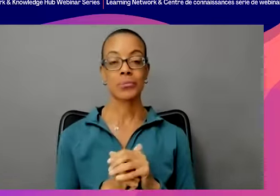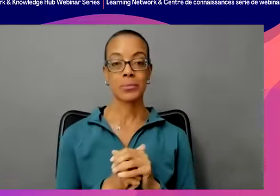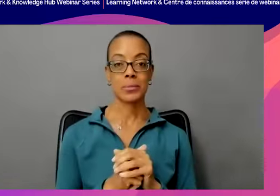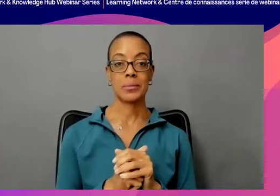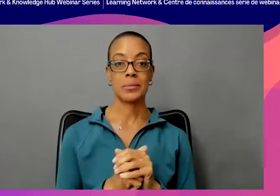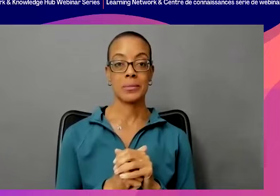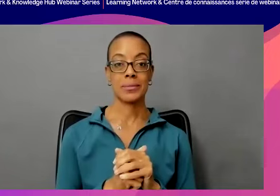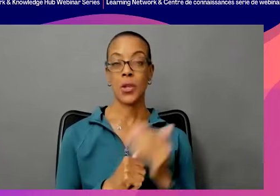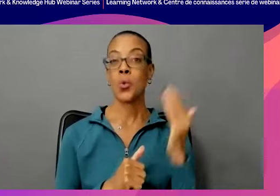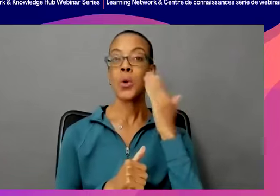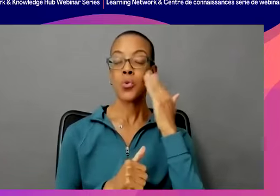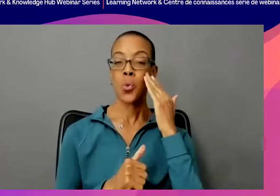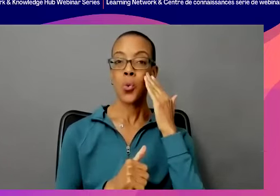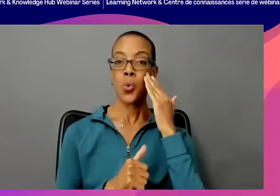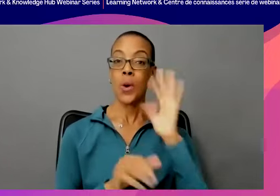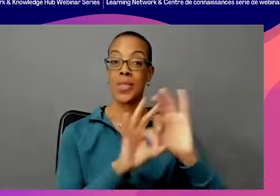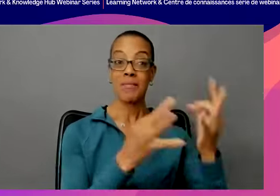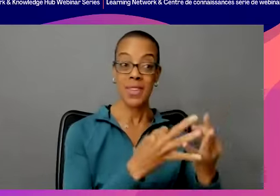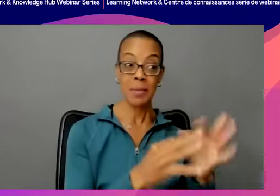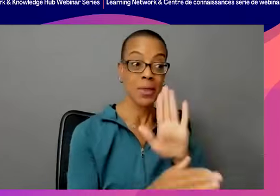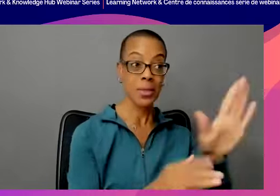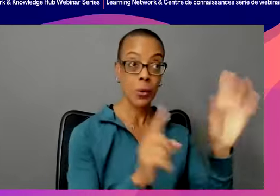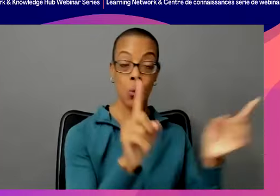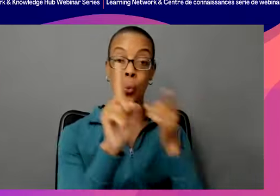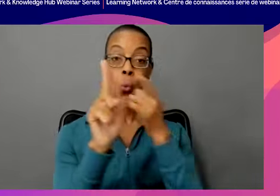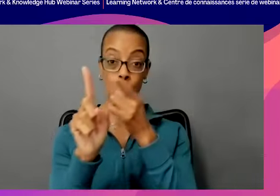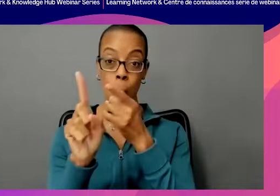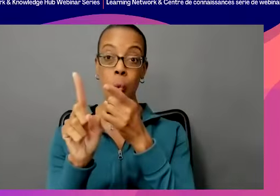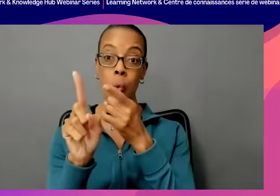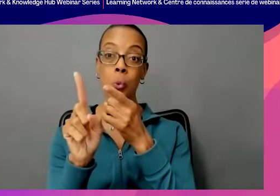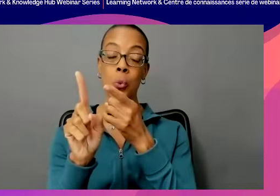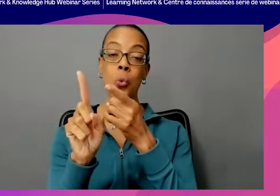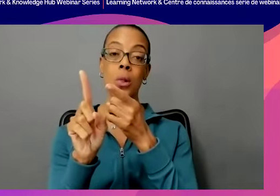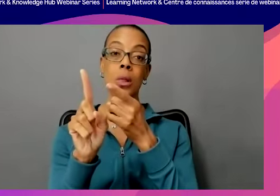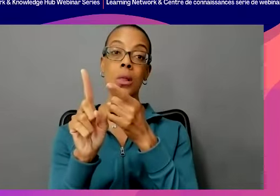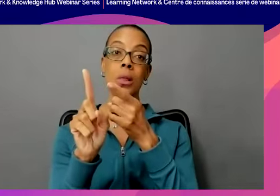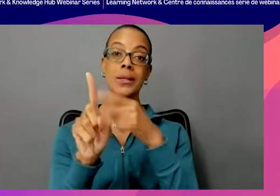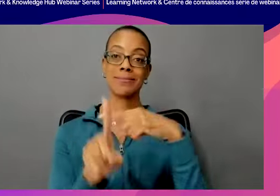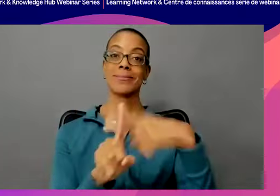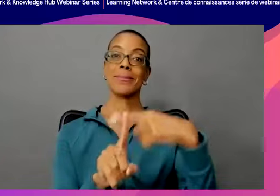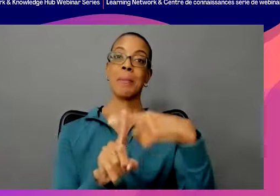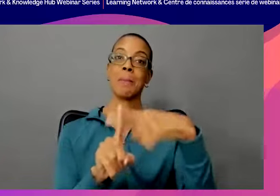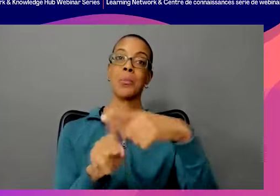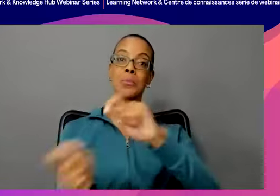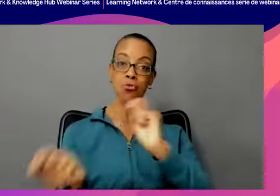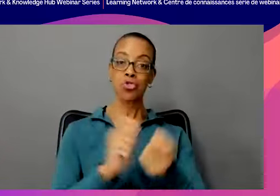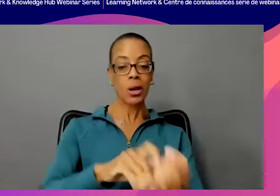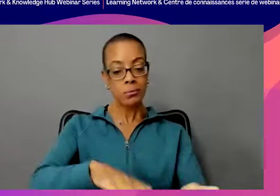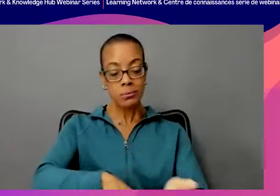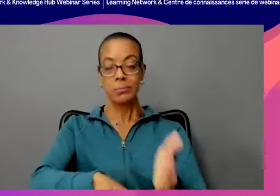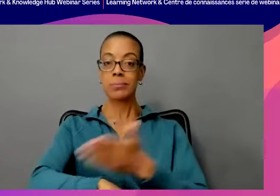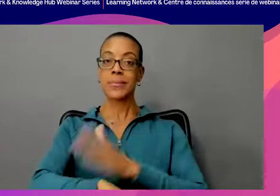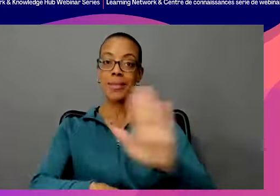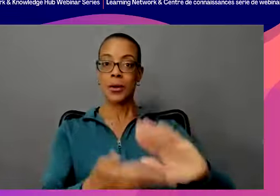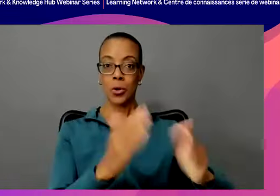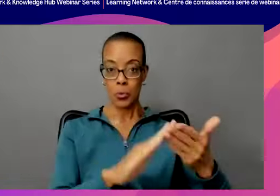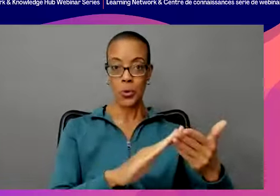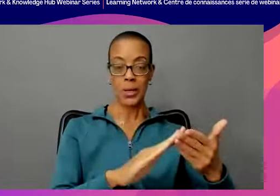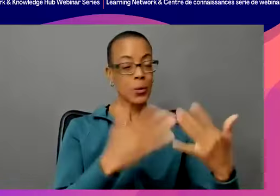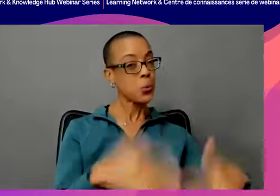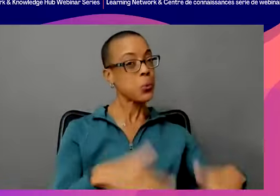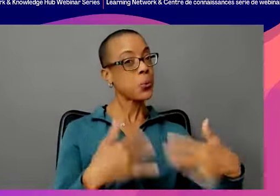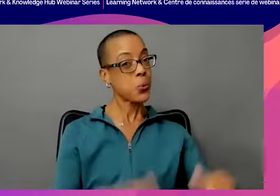know that the intention that they had is for the positive intention to make change in their community came at a cost of reliving